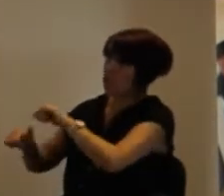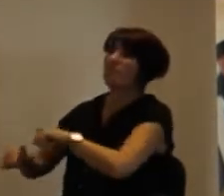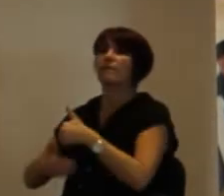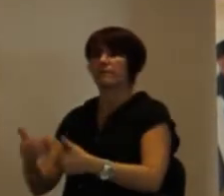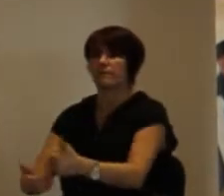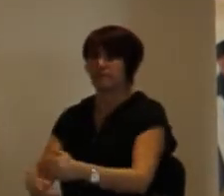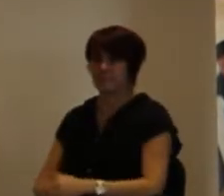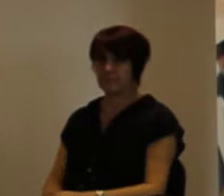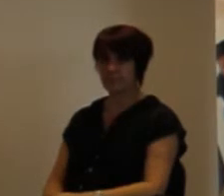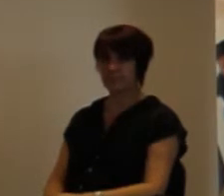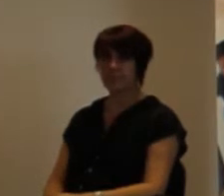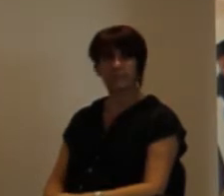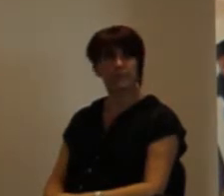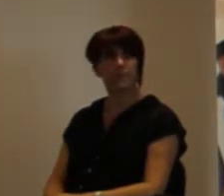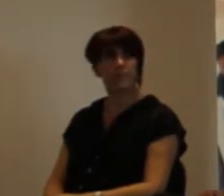authority.